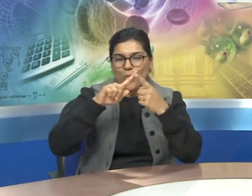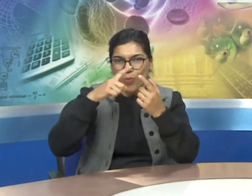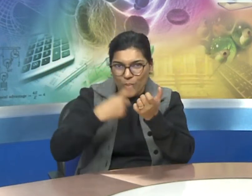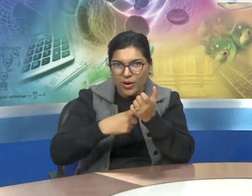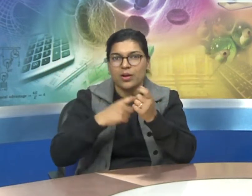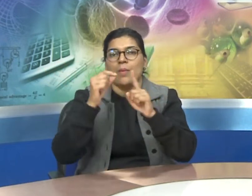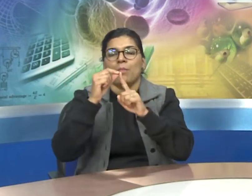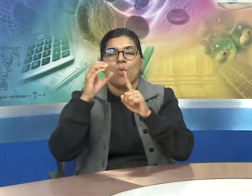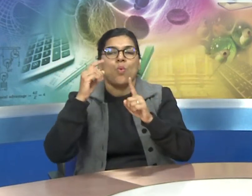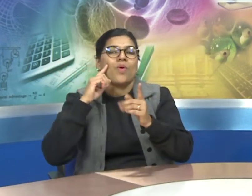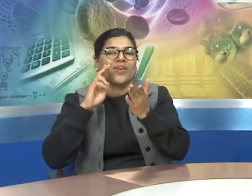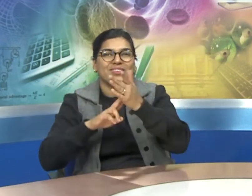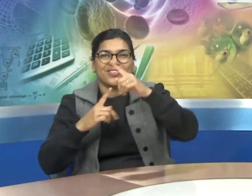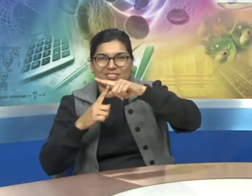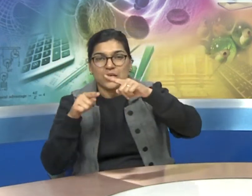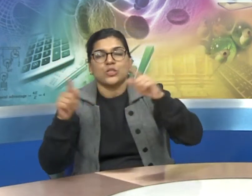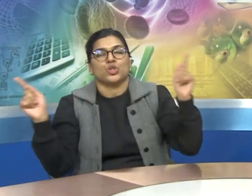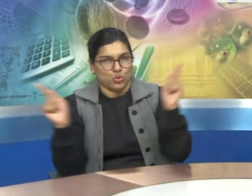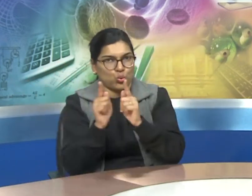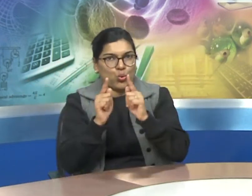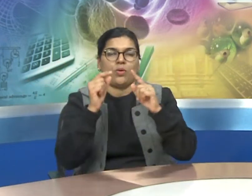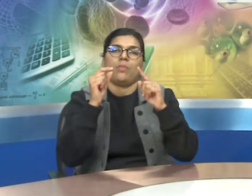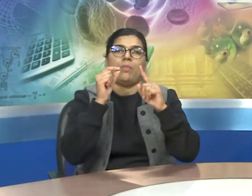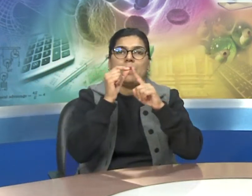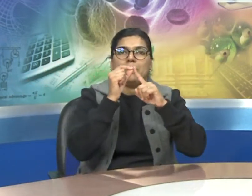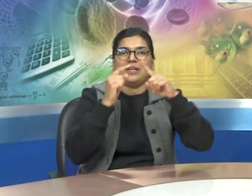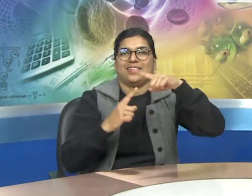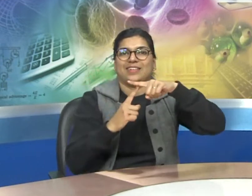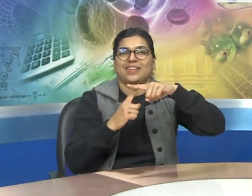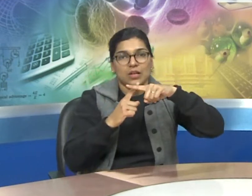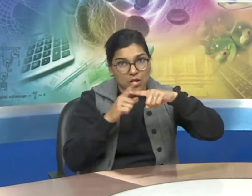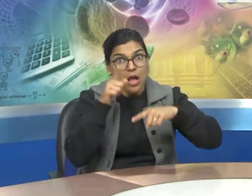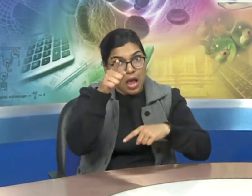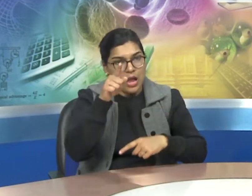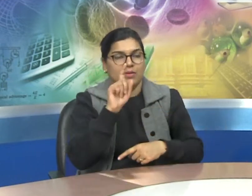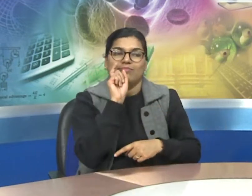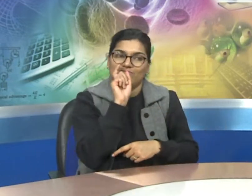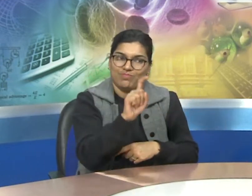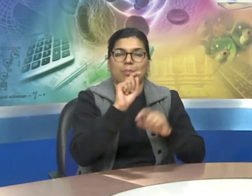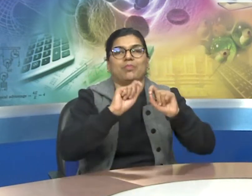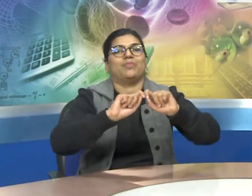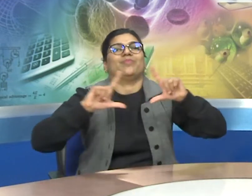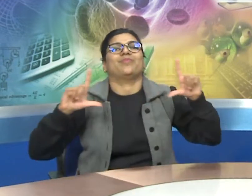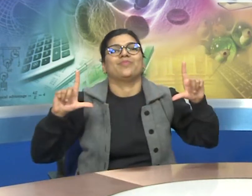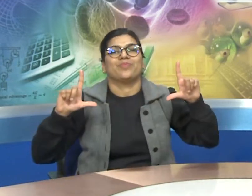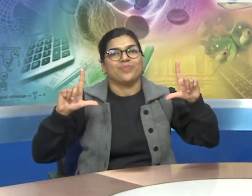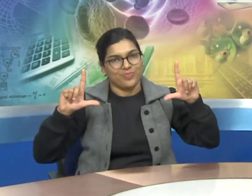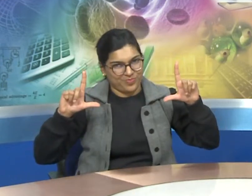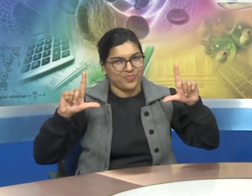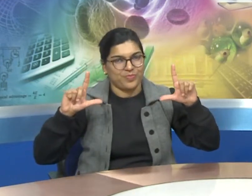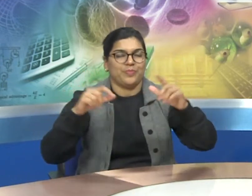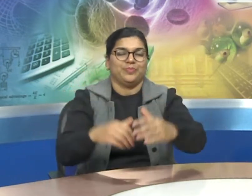will see the MS PowerPoint presentation. On that you need to click.